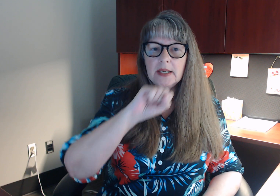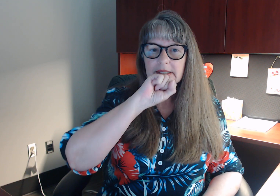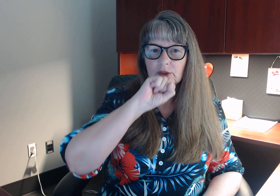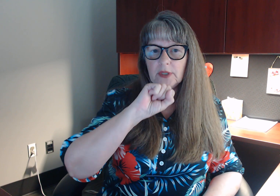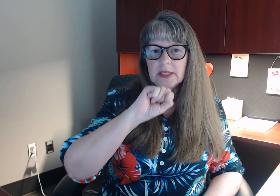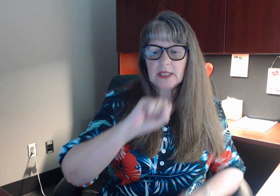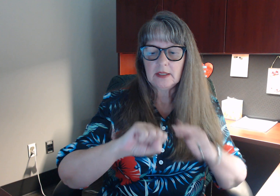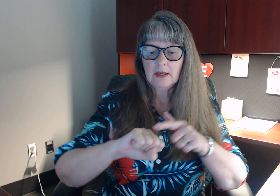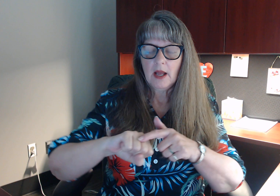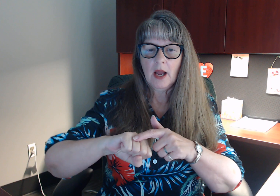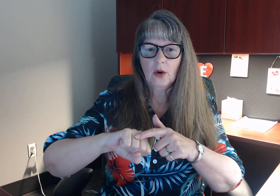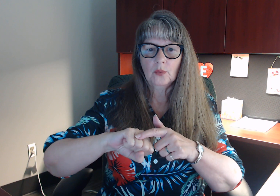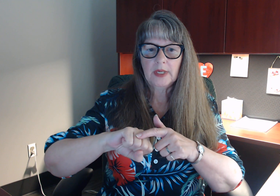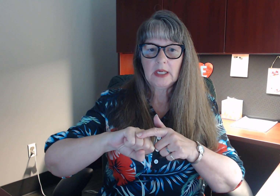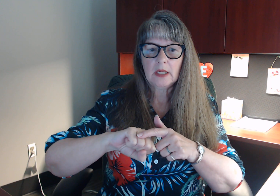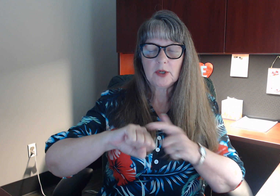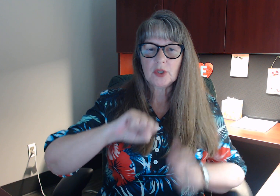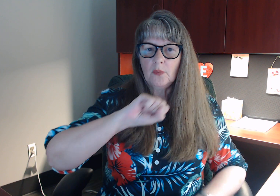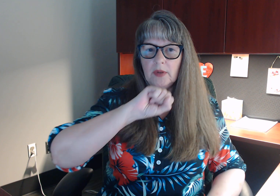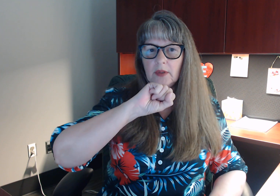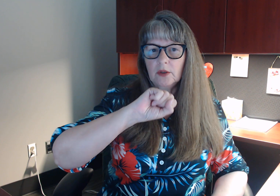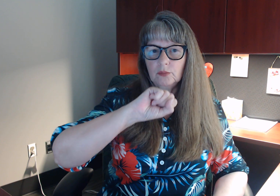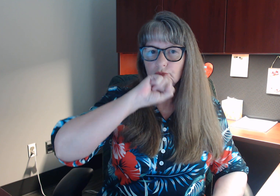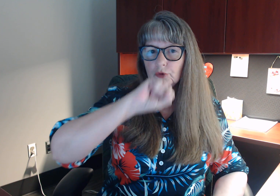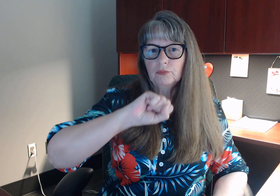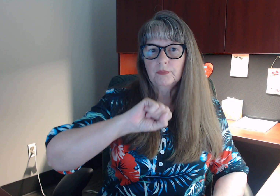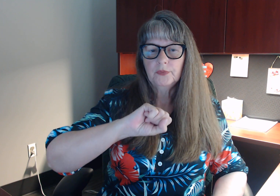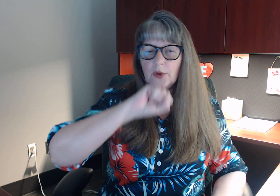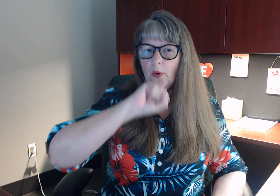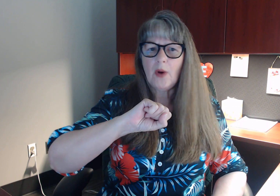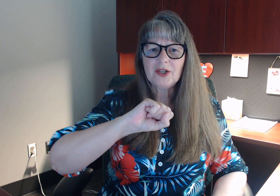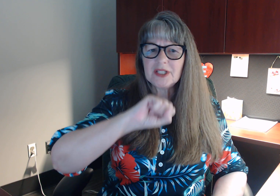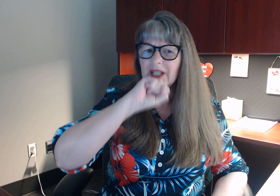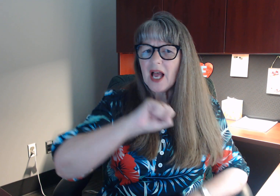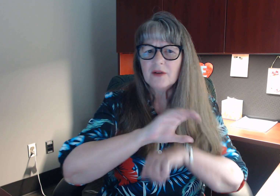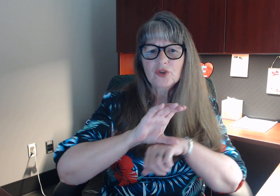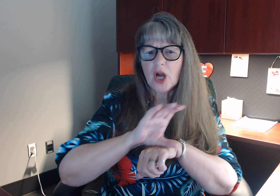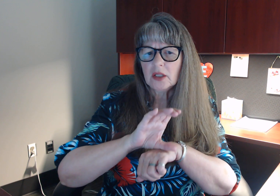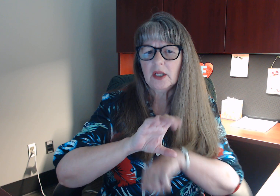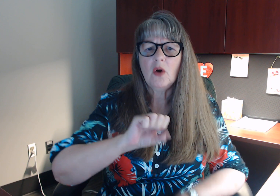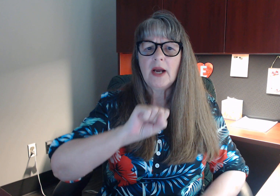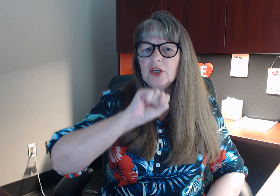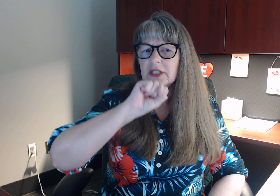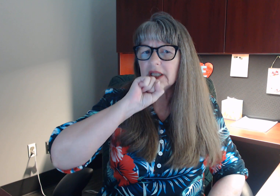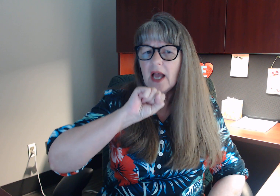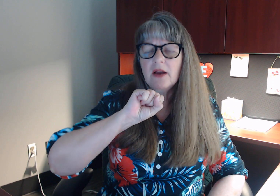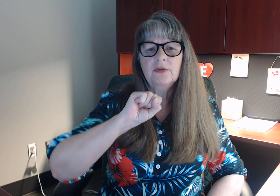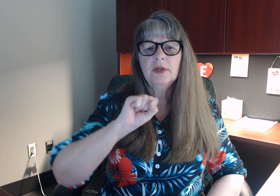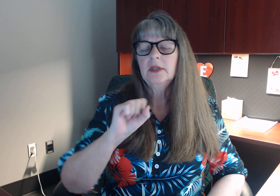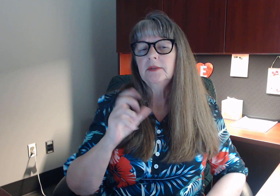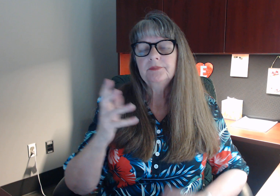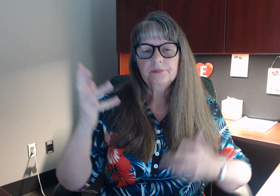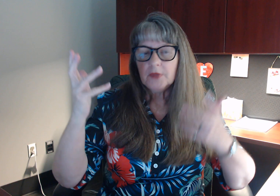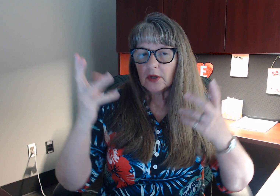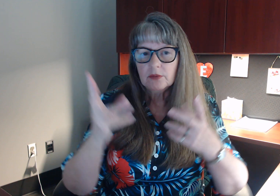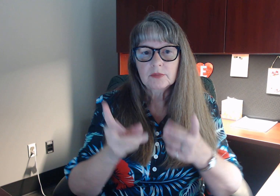like you're kissing a ring, an imaginary ring there. Oh, I just love chocolate. Oh, I just love,